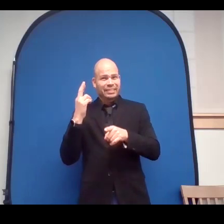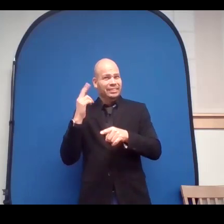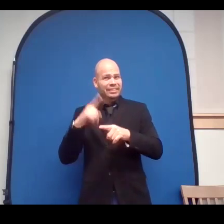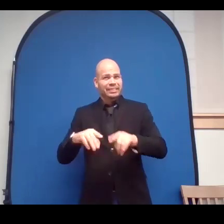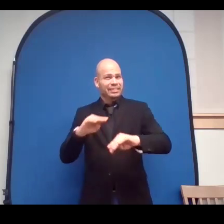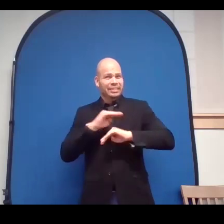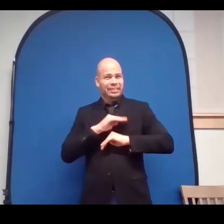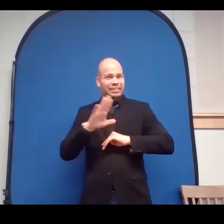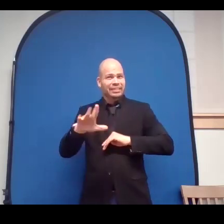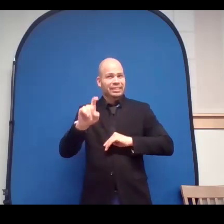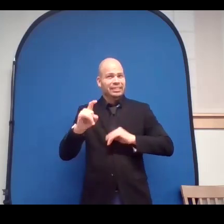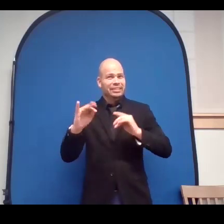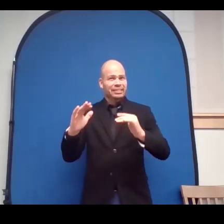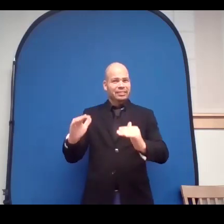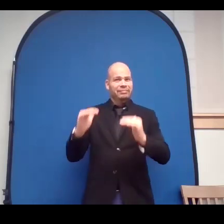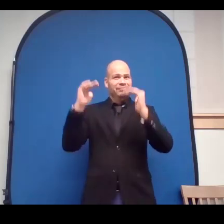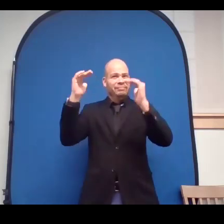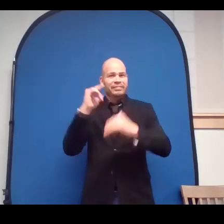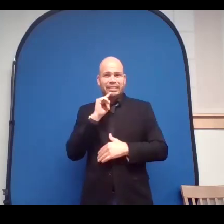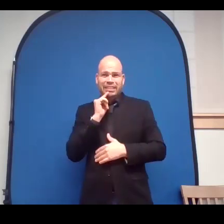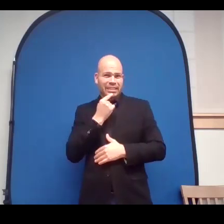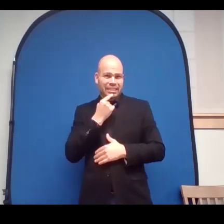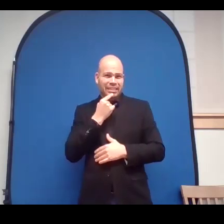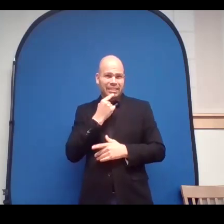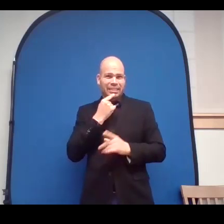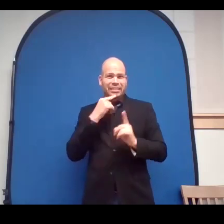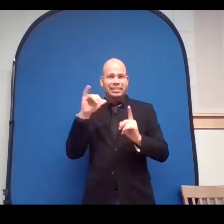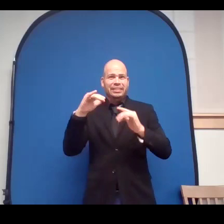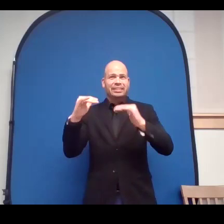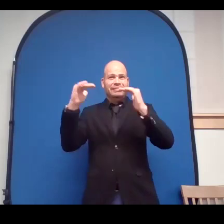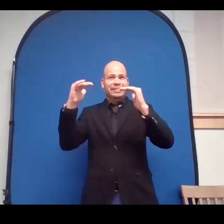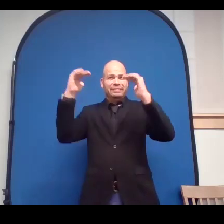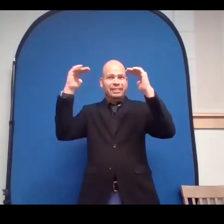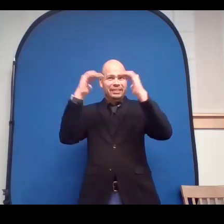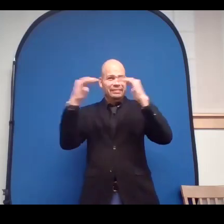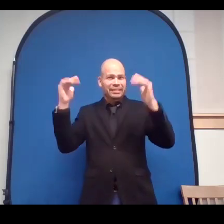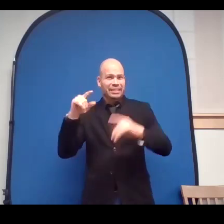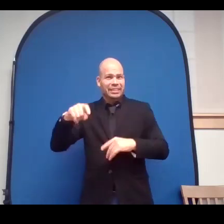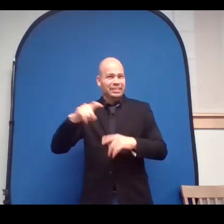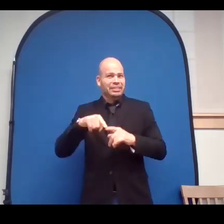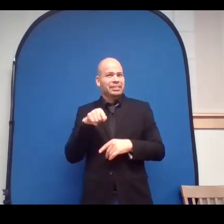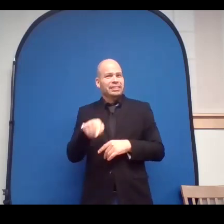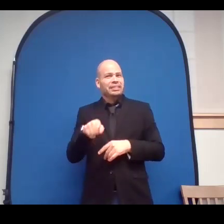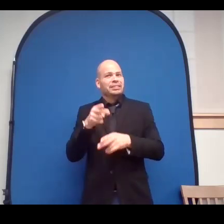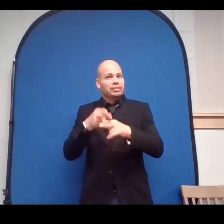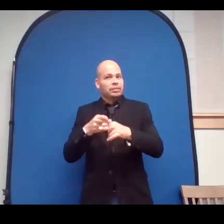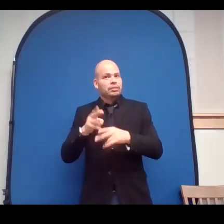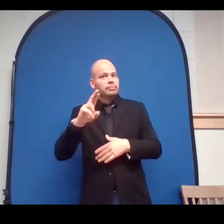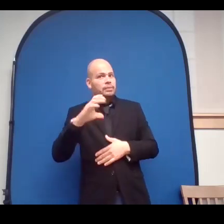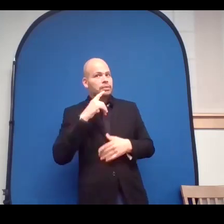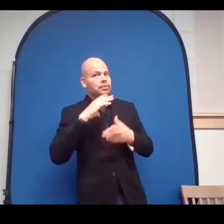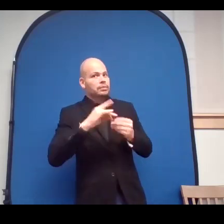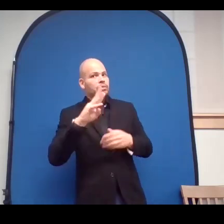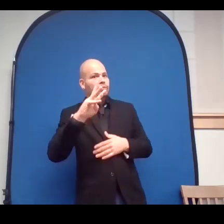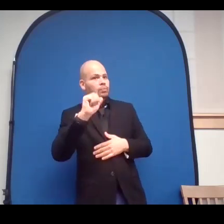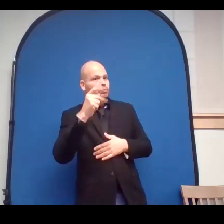owned firearms that he had. But at that point, he was still in the triage room